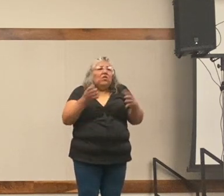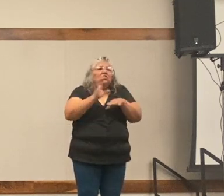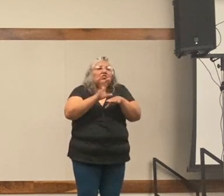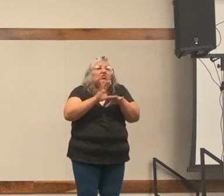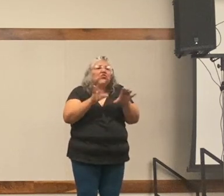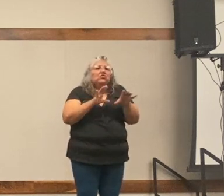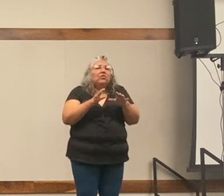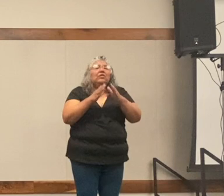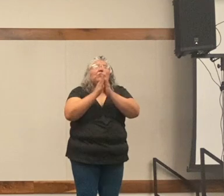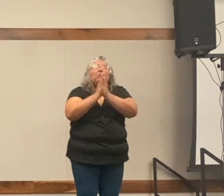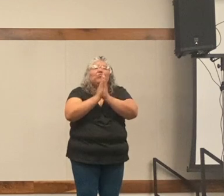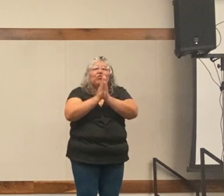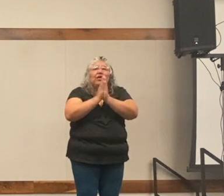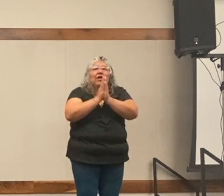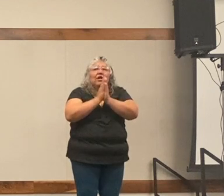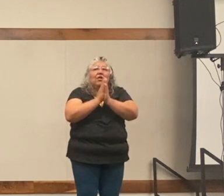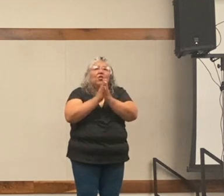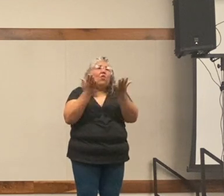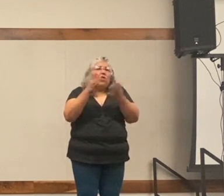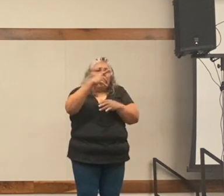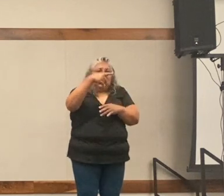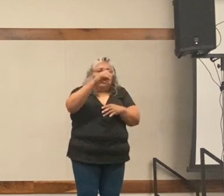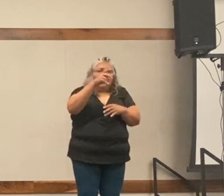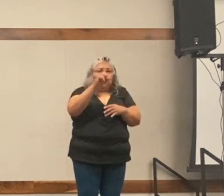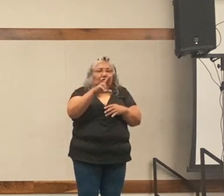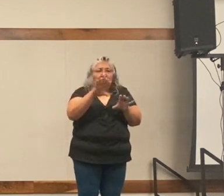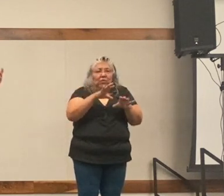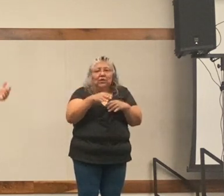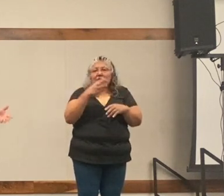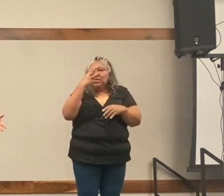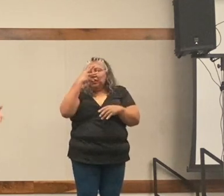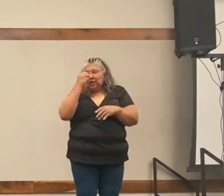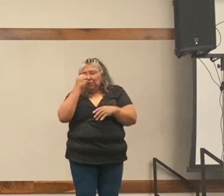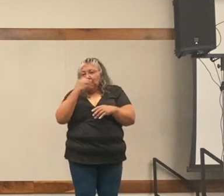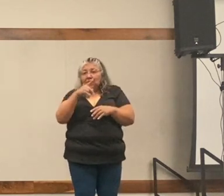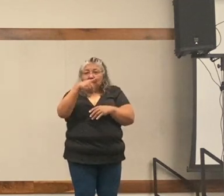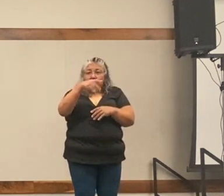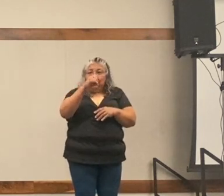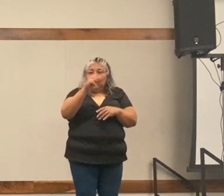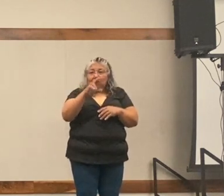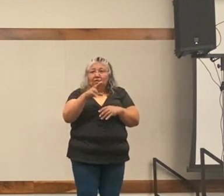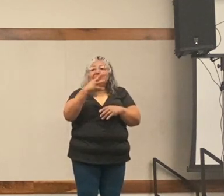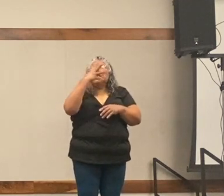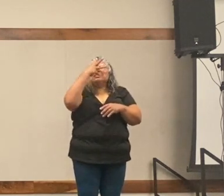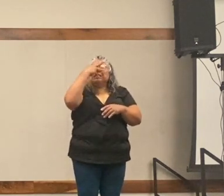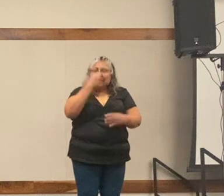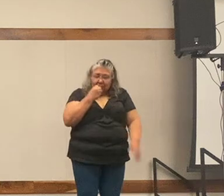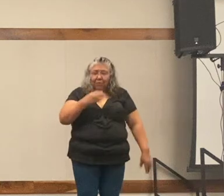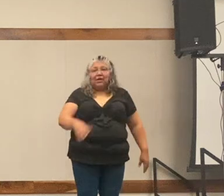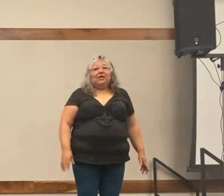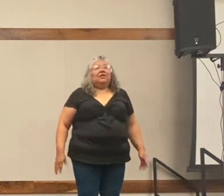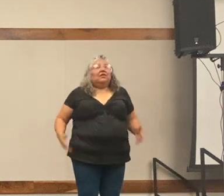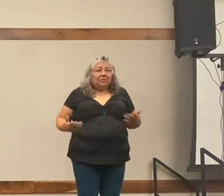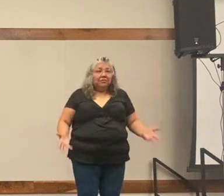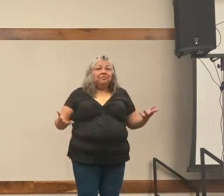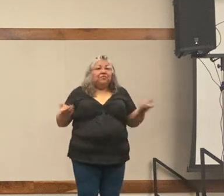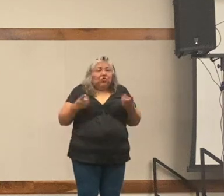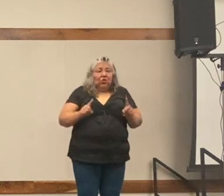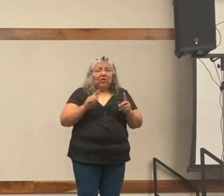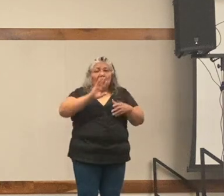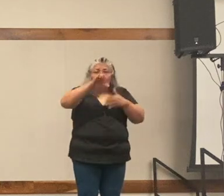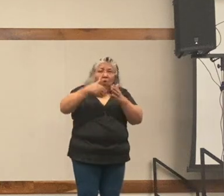doing? Praying. And what is Peter doing? Sleeping. Peter is sleeping during this